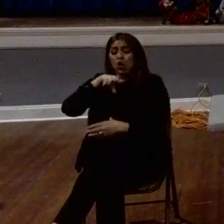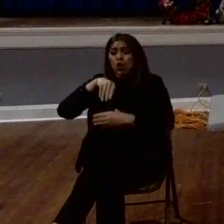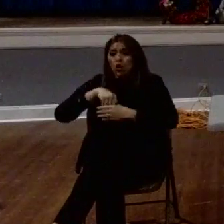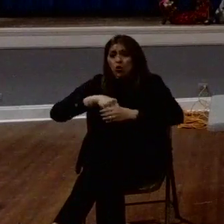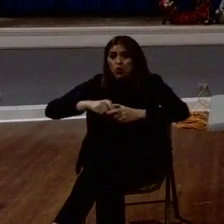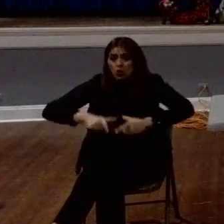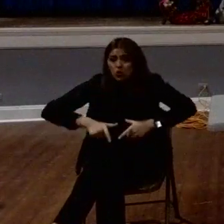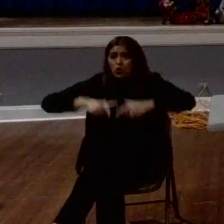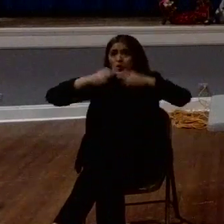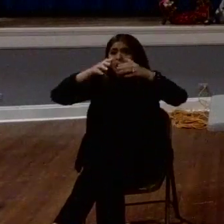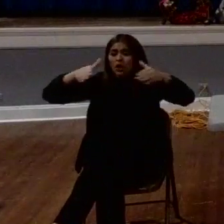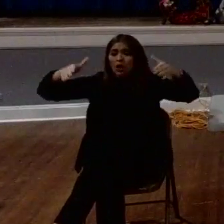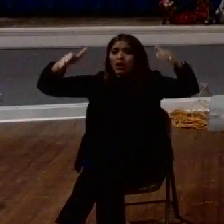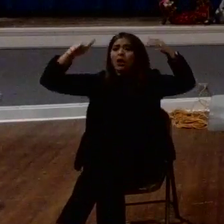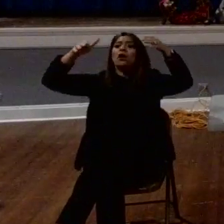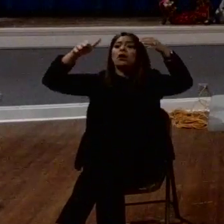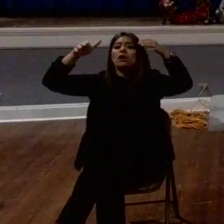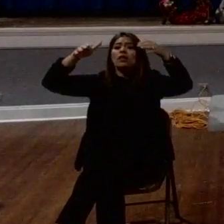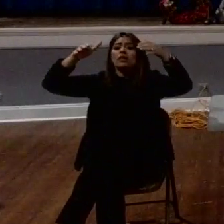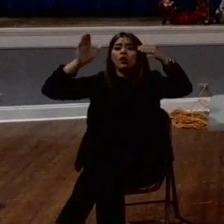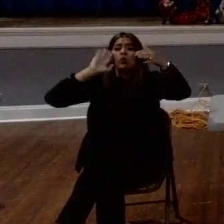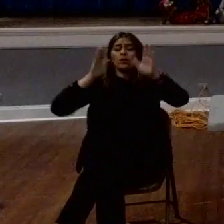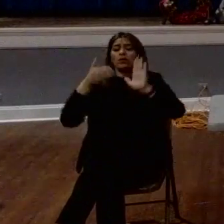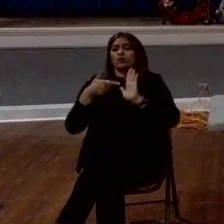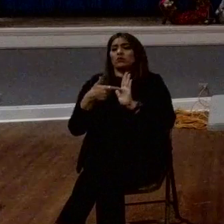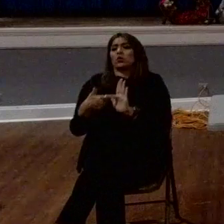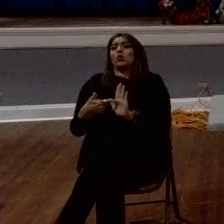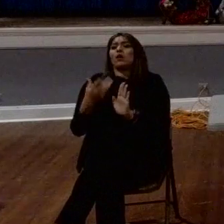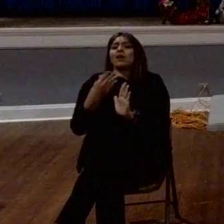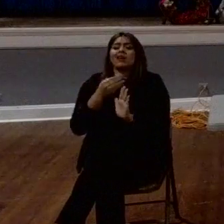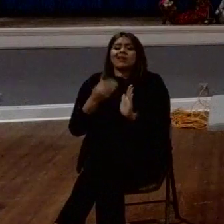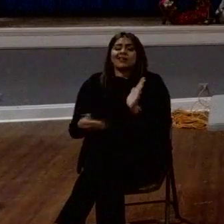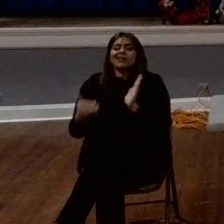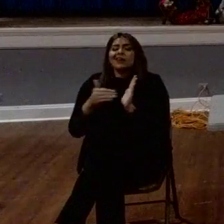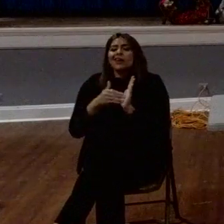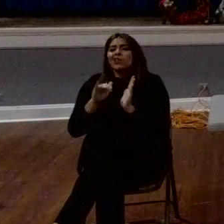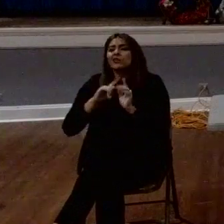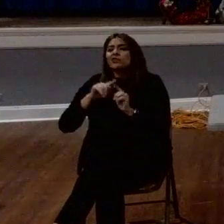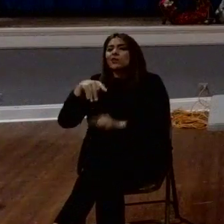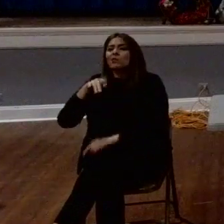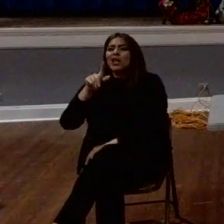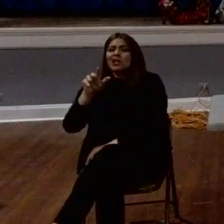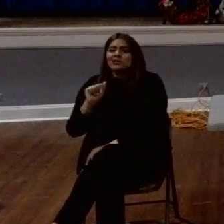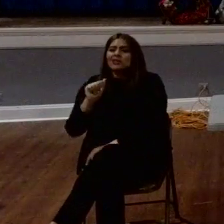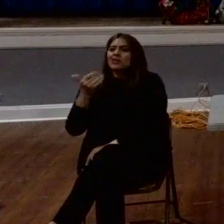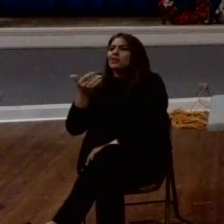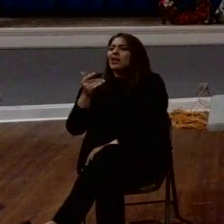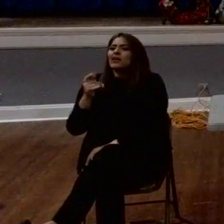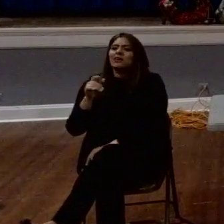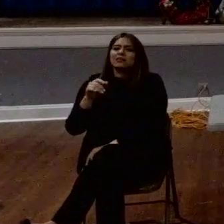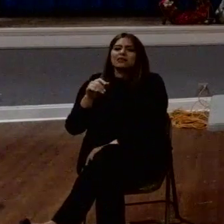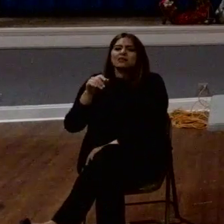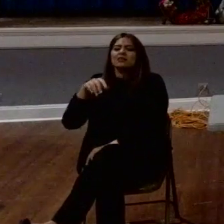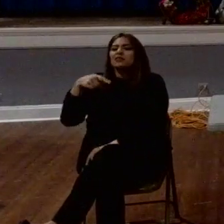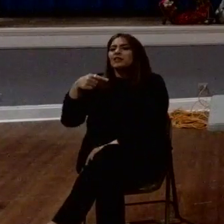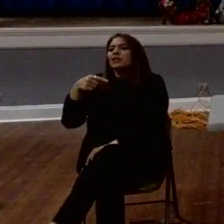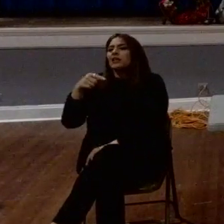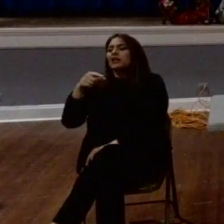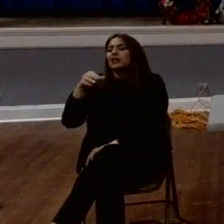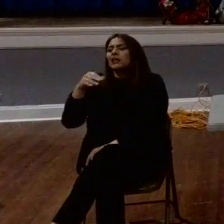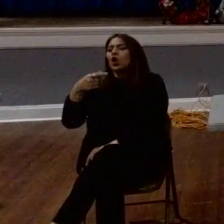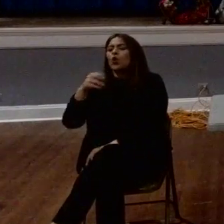whatever, that's open from there. But, and again, just visit those plazas like Plaza Guadalupe. It's hot. It